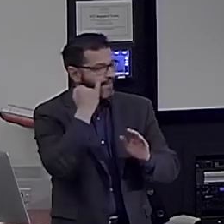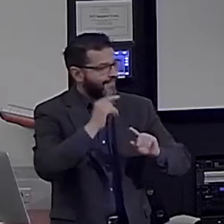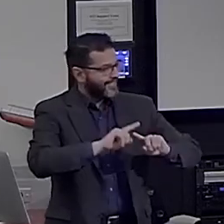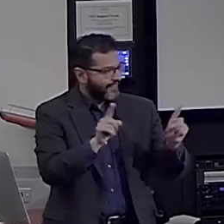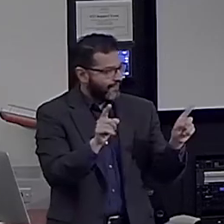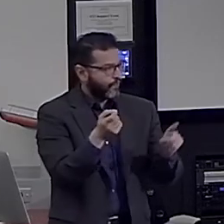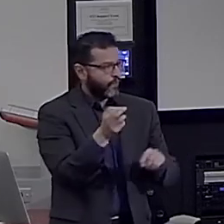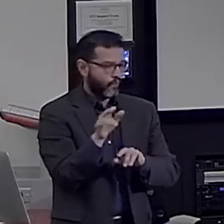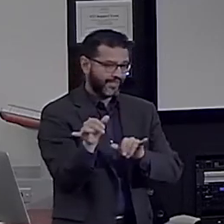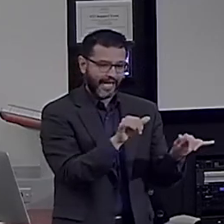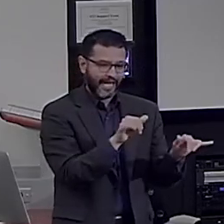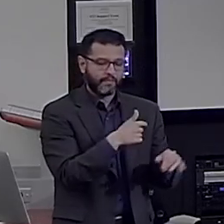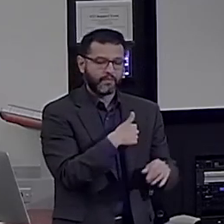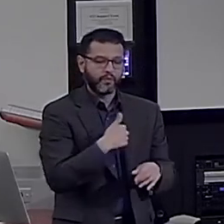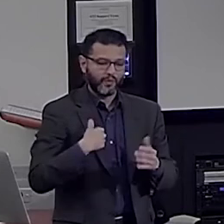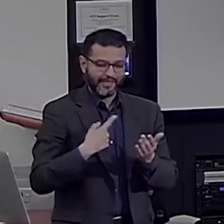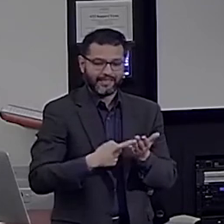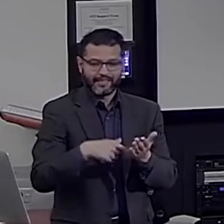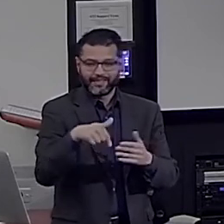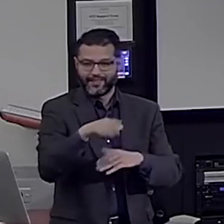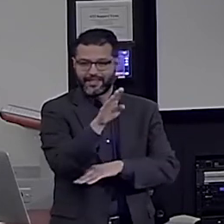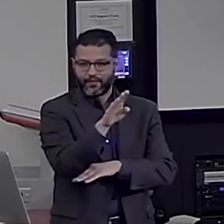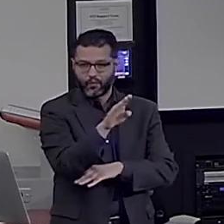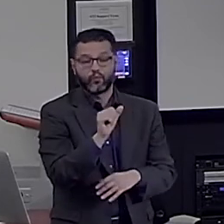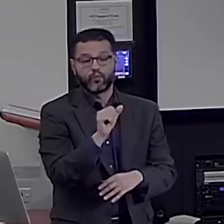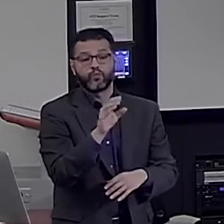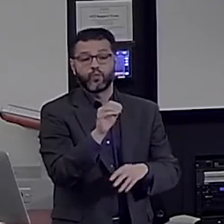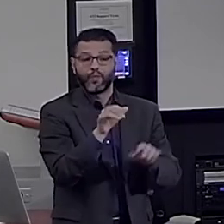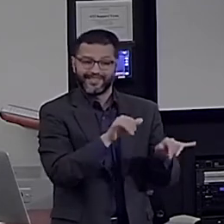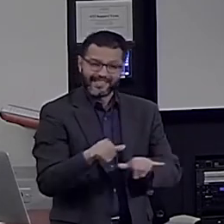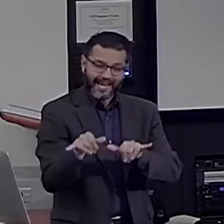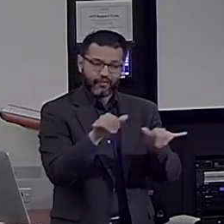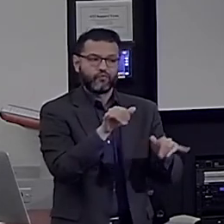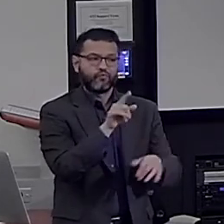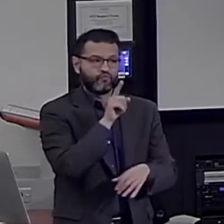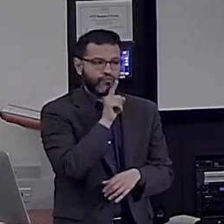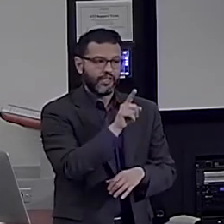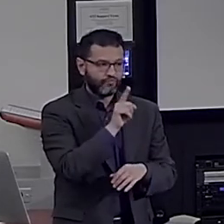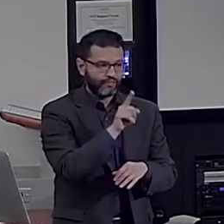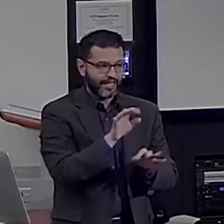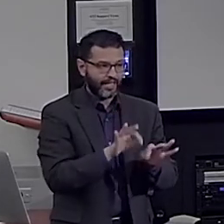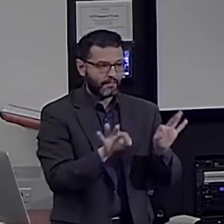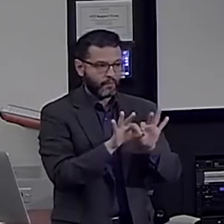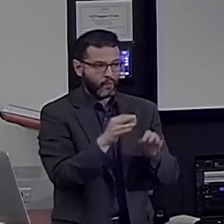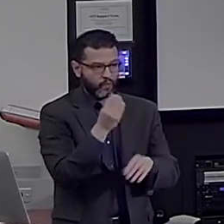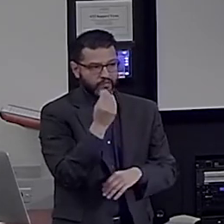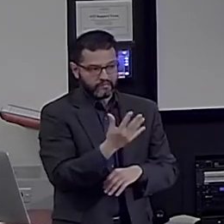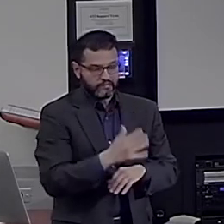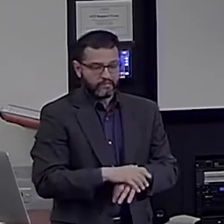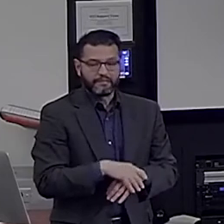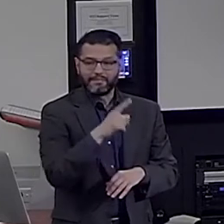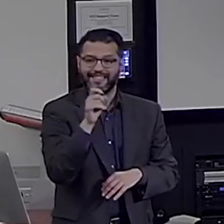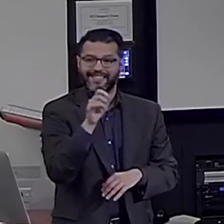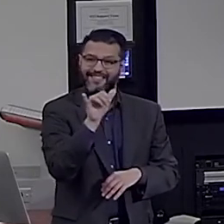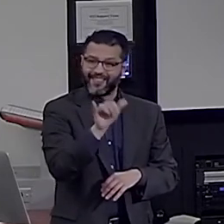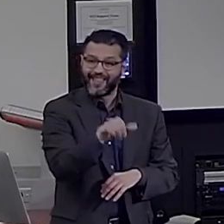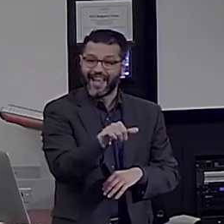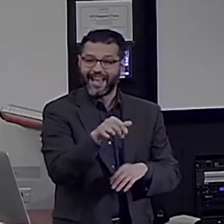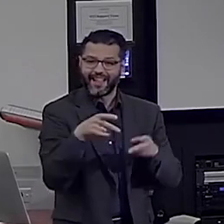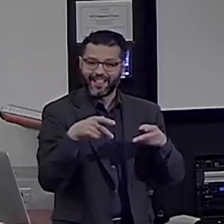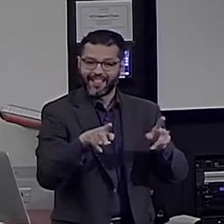so we had this discussion this afternoon so the standard is really in really important because that's what allows